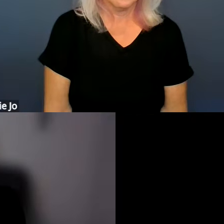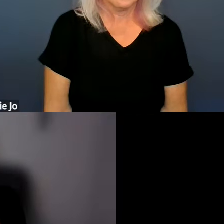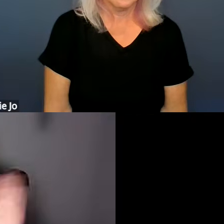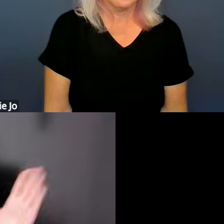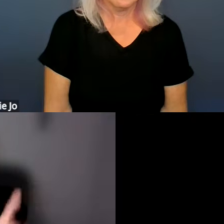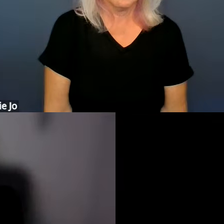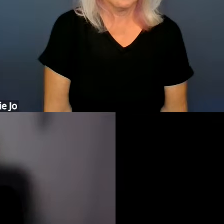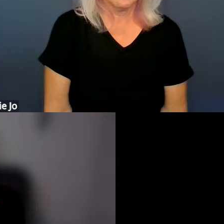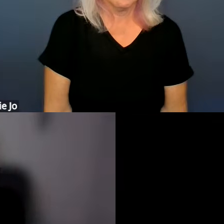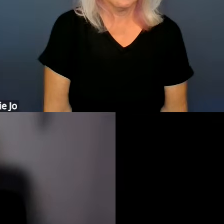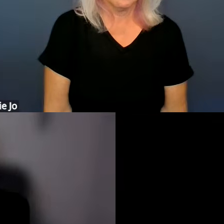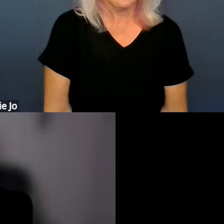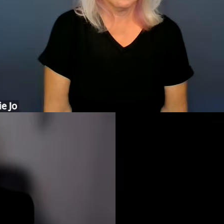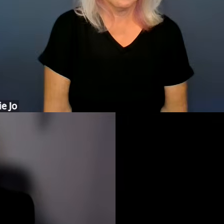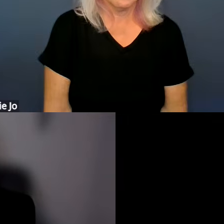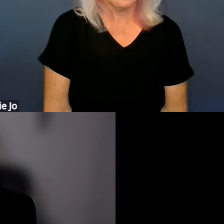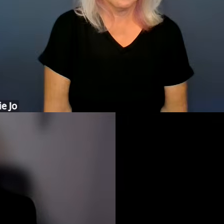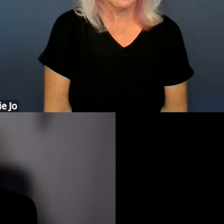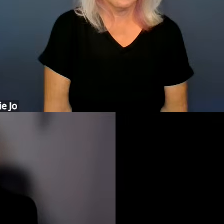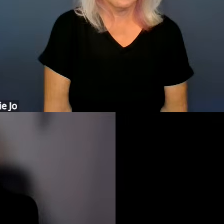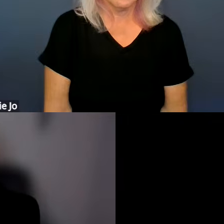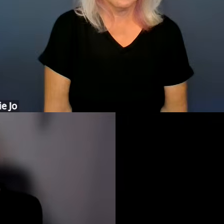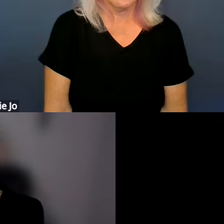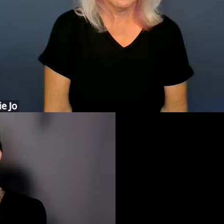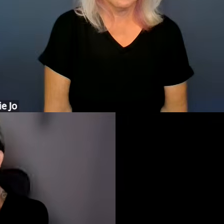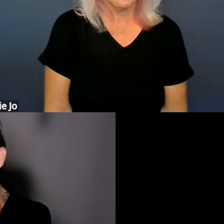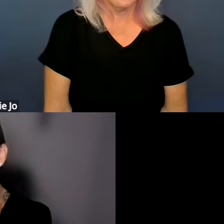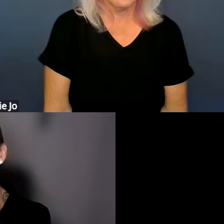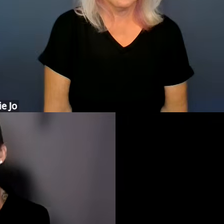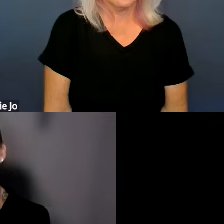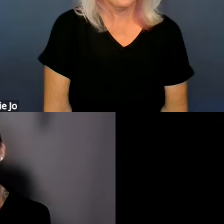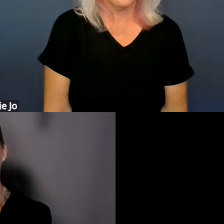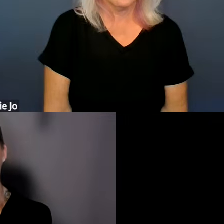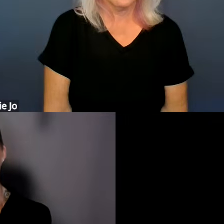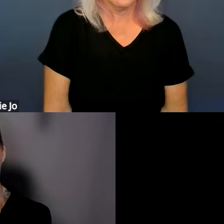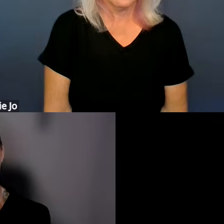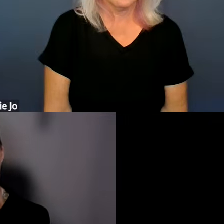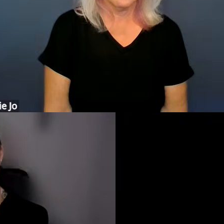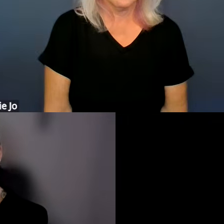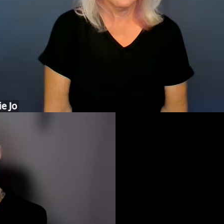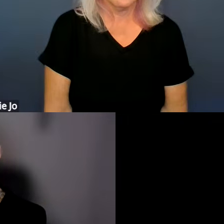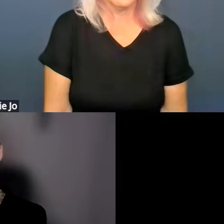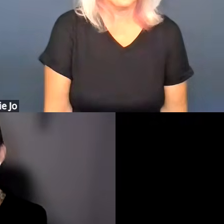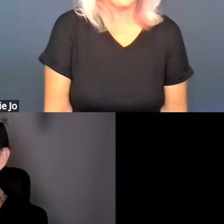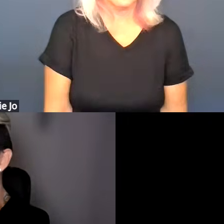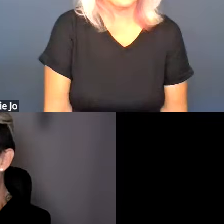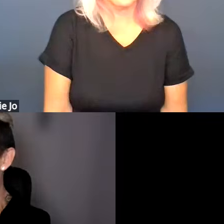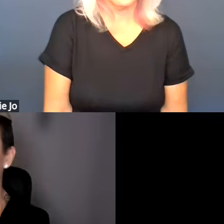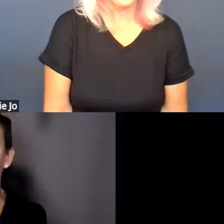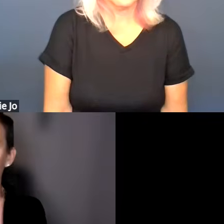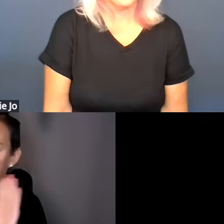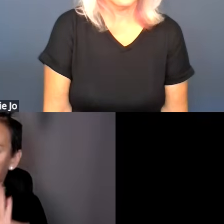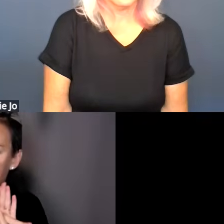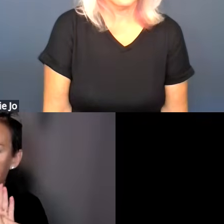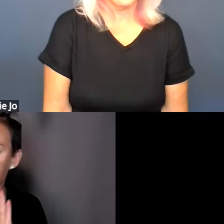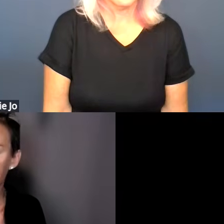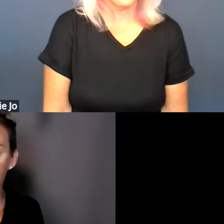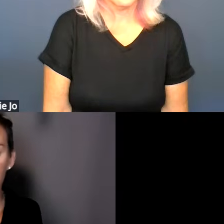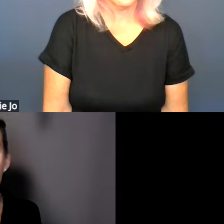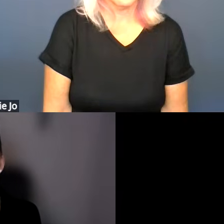proponents. Why not state in generality what it does? And that's what our proposed caption says. Mr.